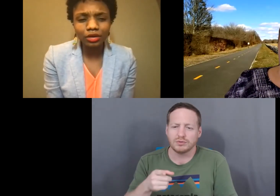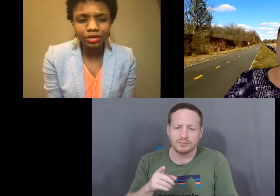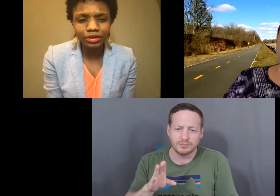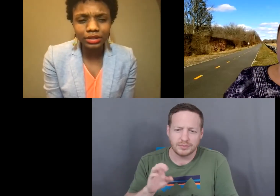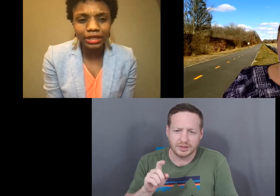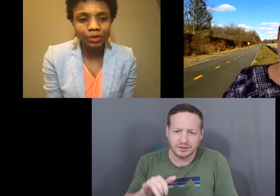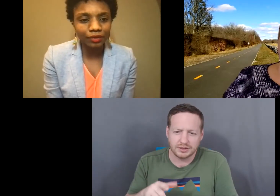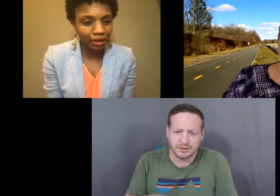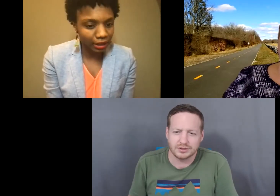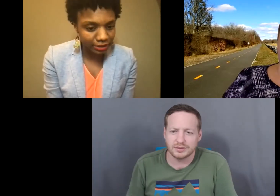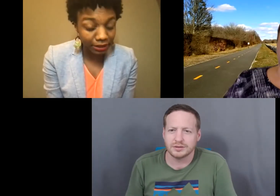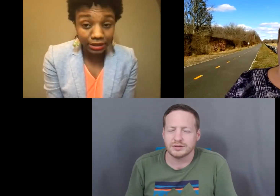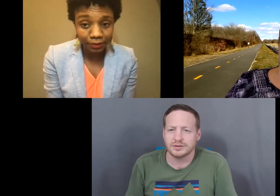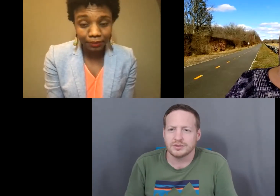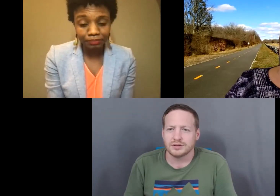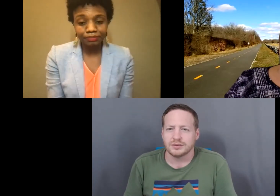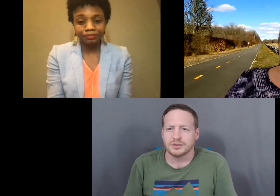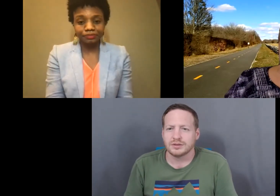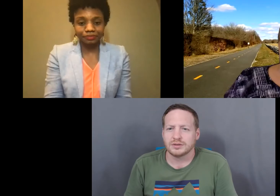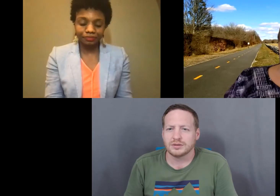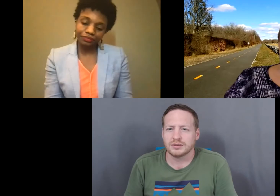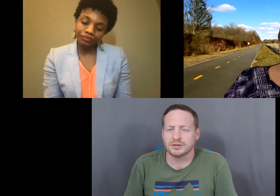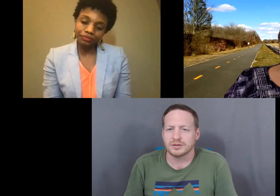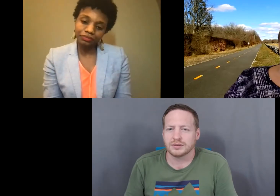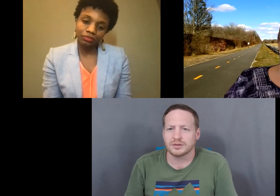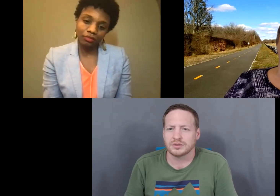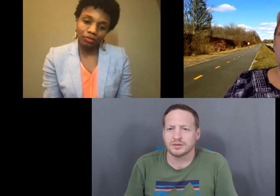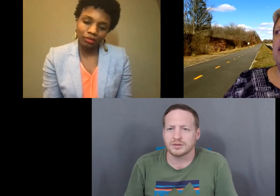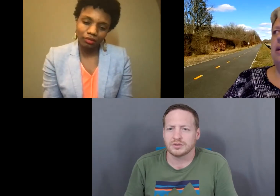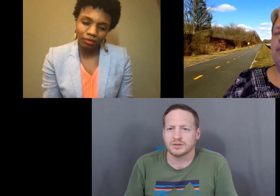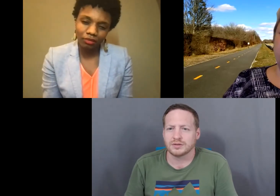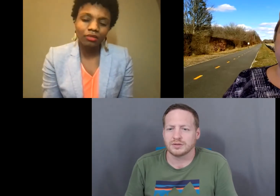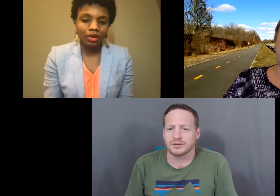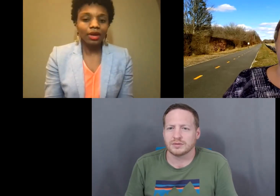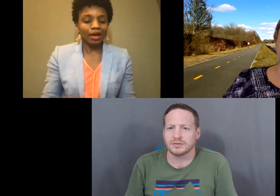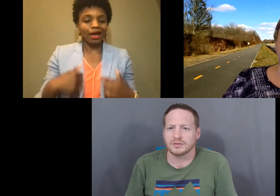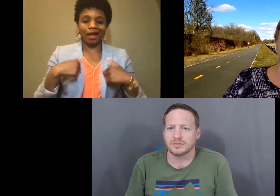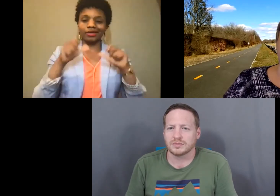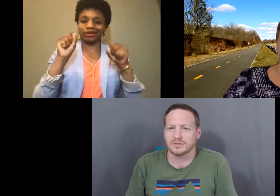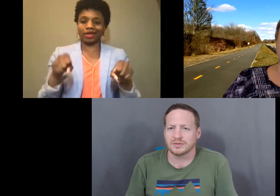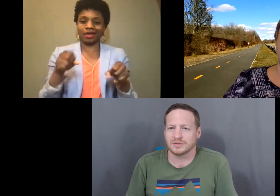Others? Yes, I want to recognize Betsy. I think I can come in person at 6.